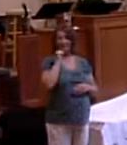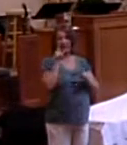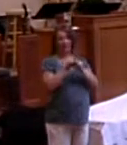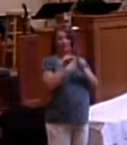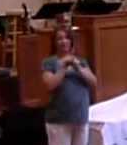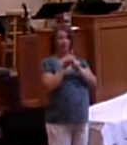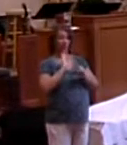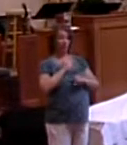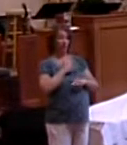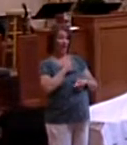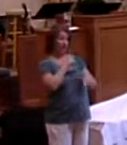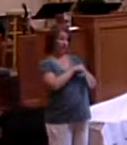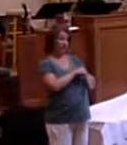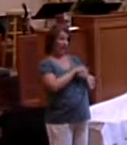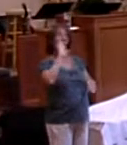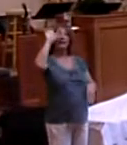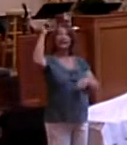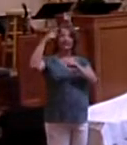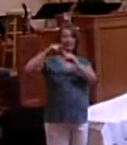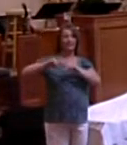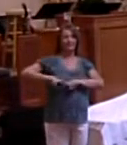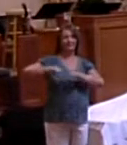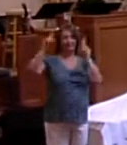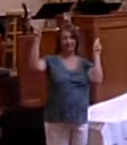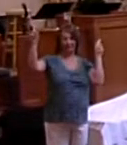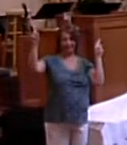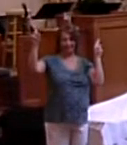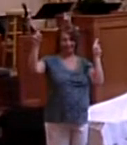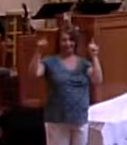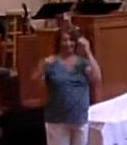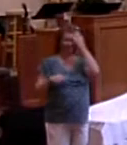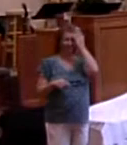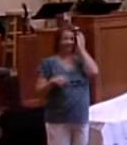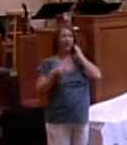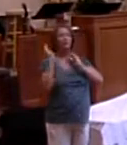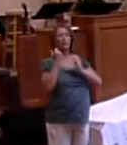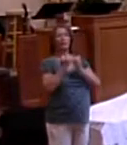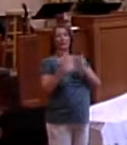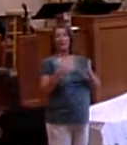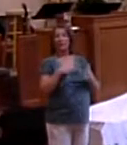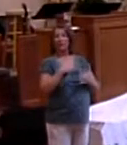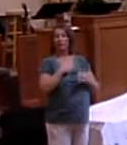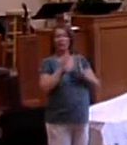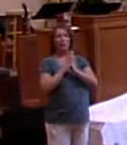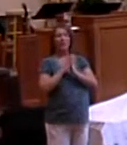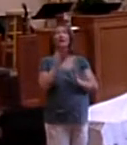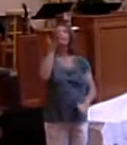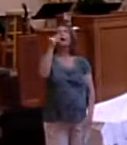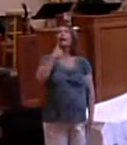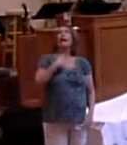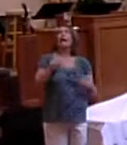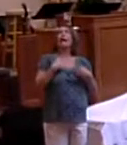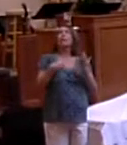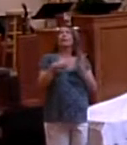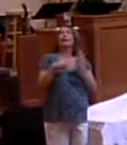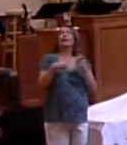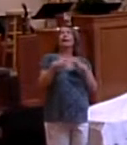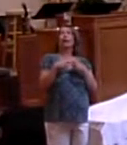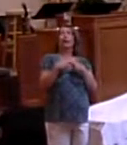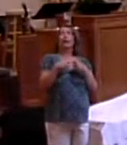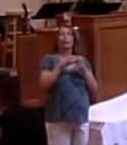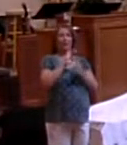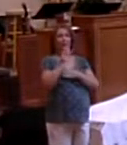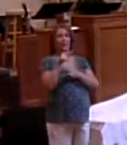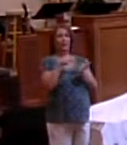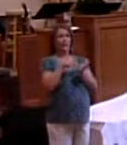our timing and God's timing is always different, isn't it? It's always a thing that we're praying about. God, I have my electric bill due on Wednesday, and